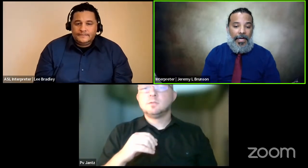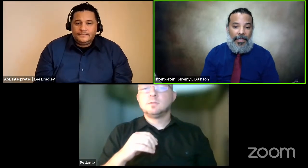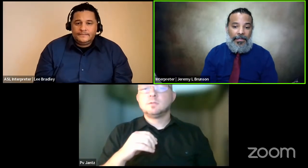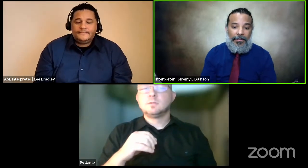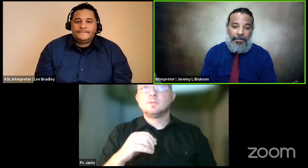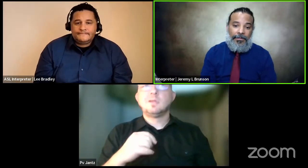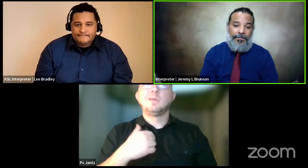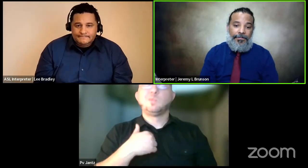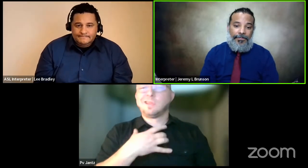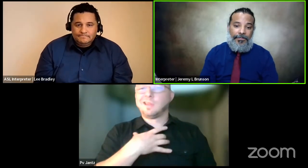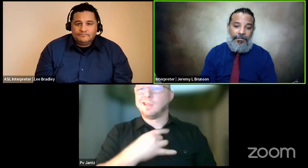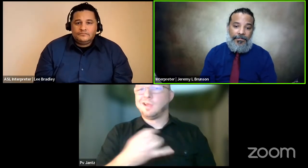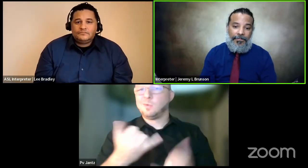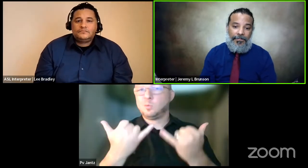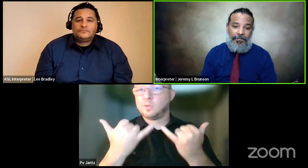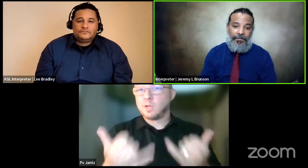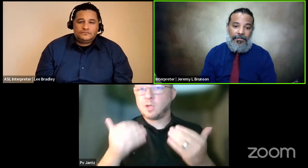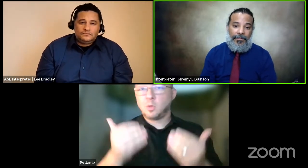Thank you, Kyla.